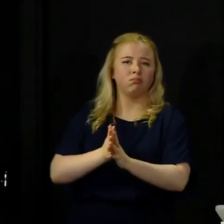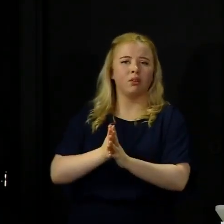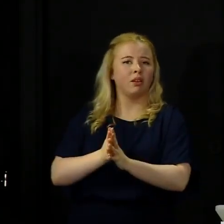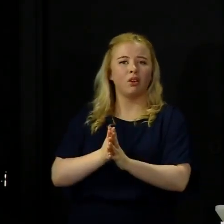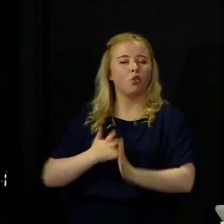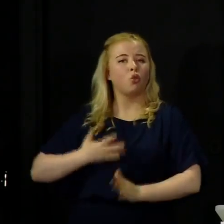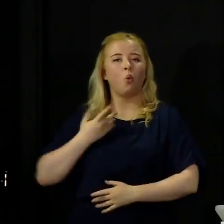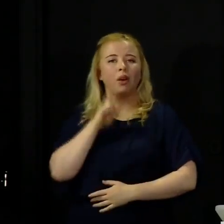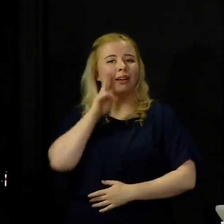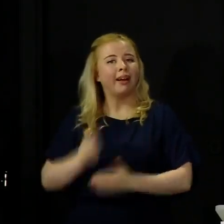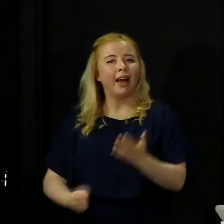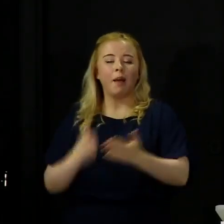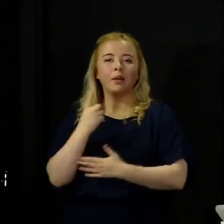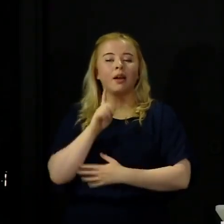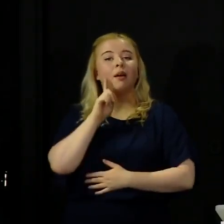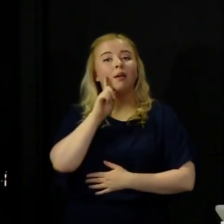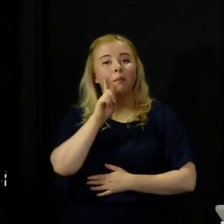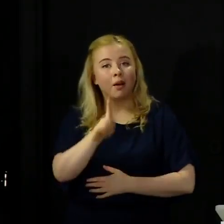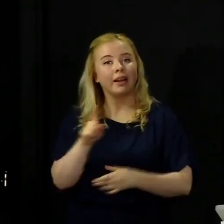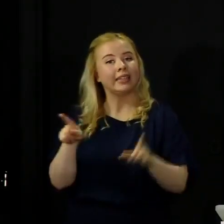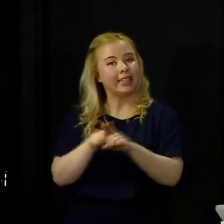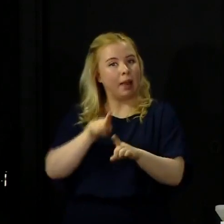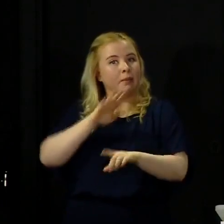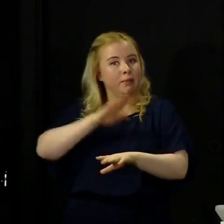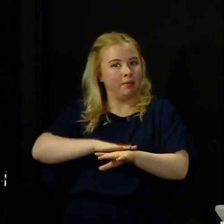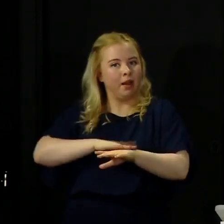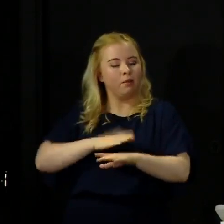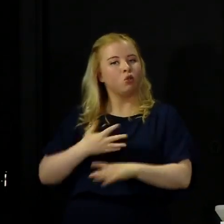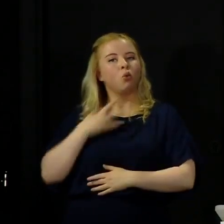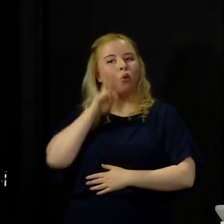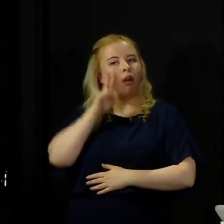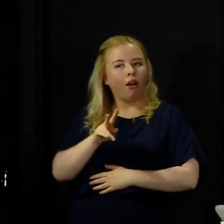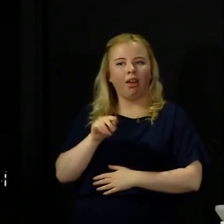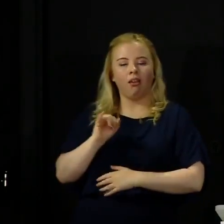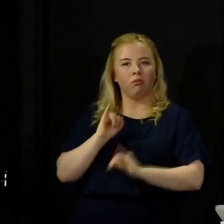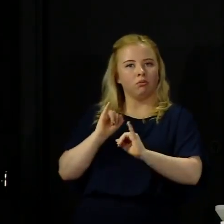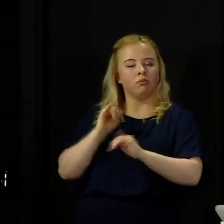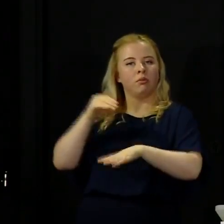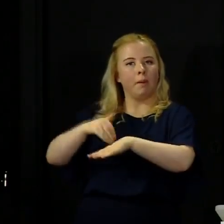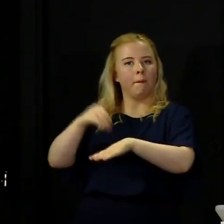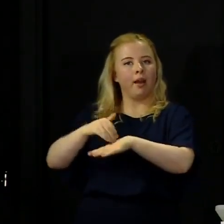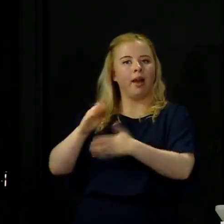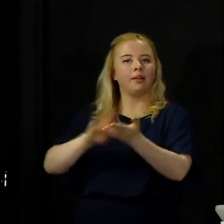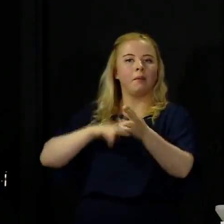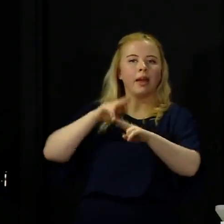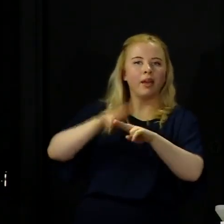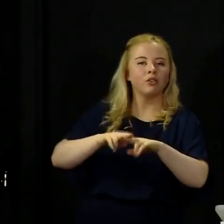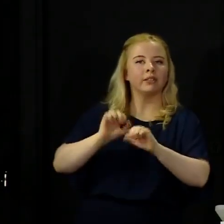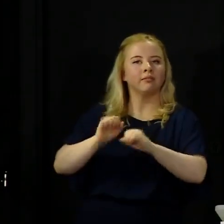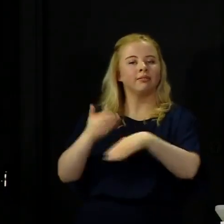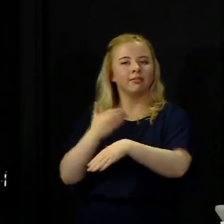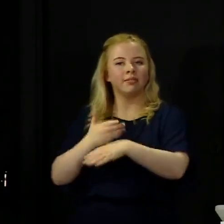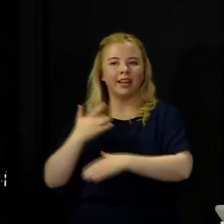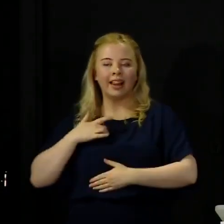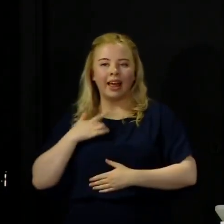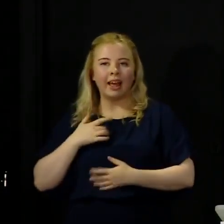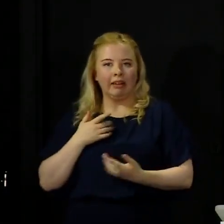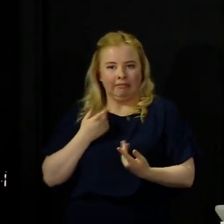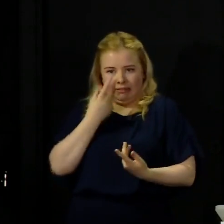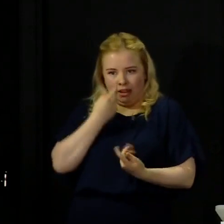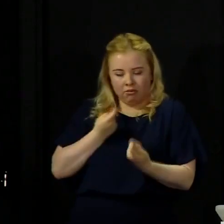any longer than is necessary, but obviously none of us want to see the knock-on disruption to parents' working lives and their ability